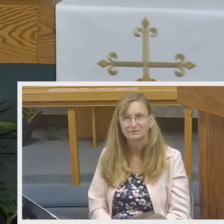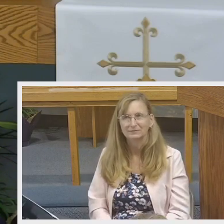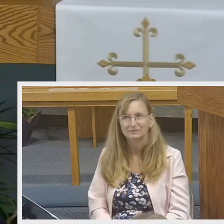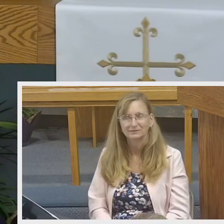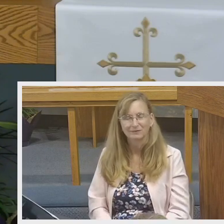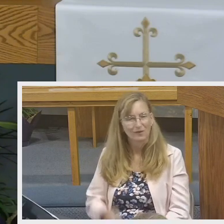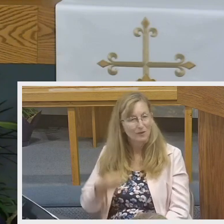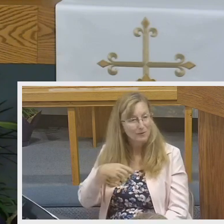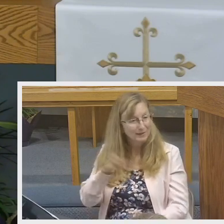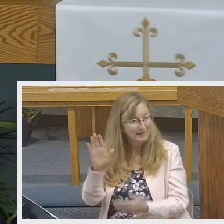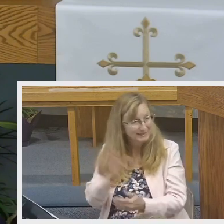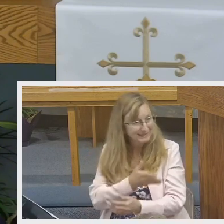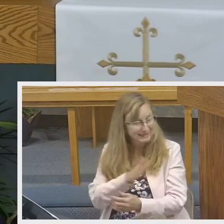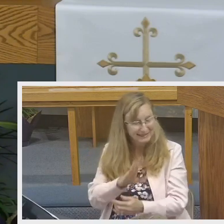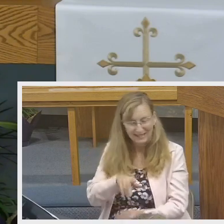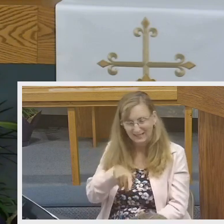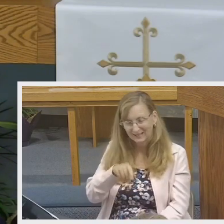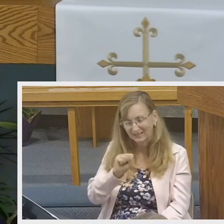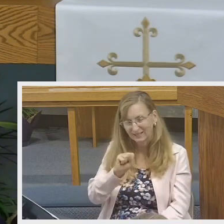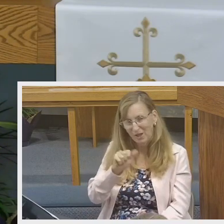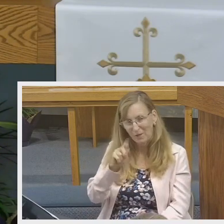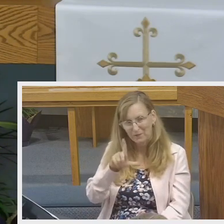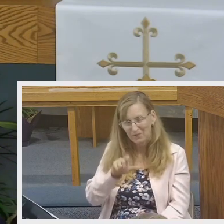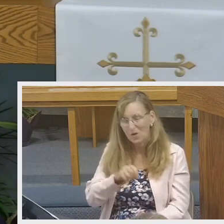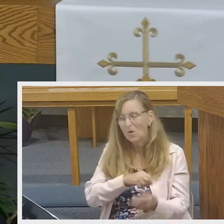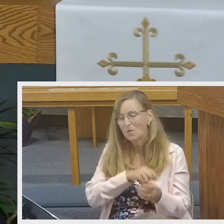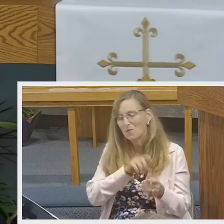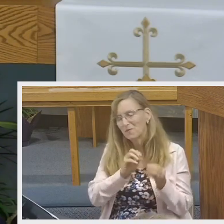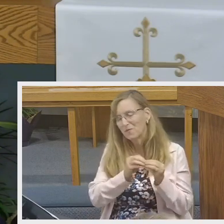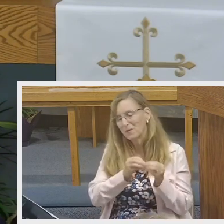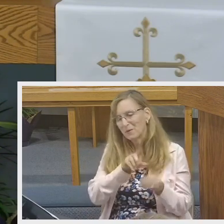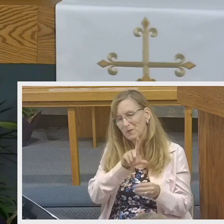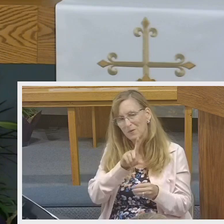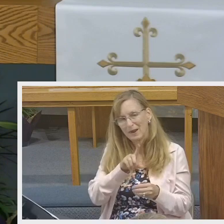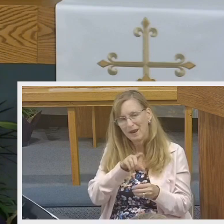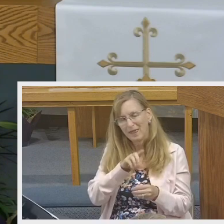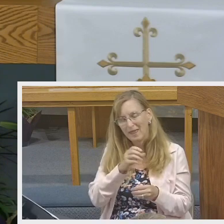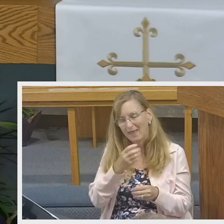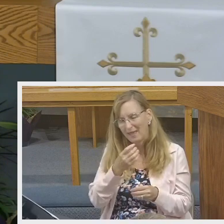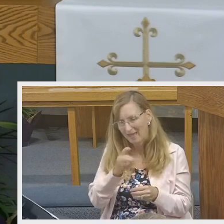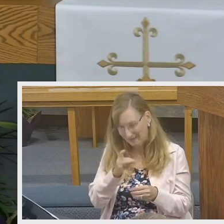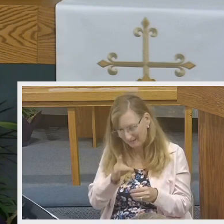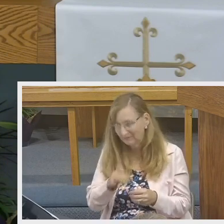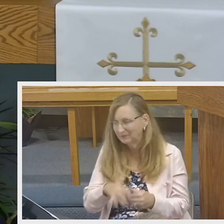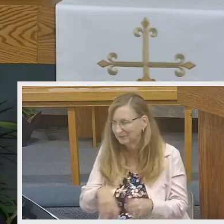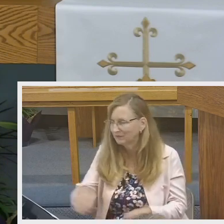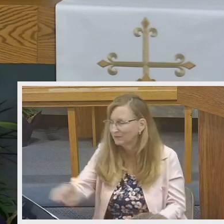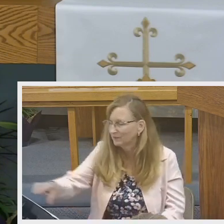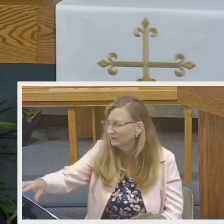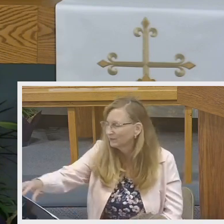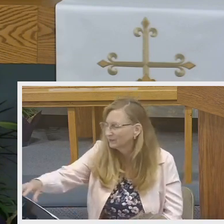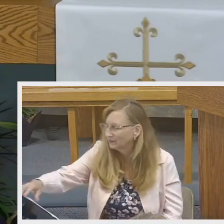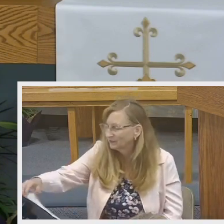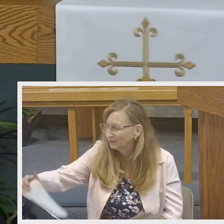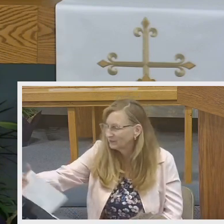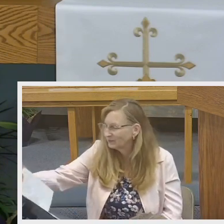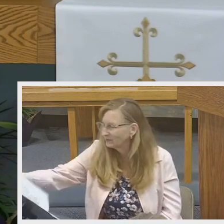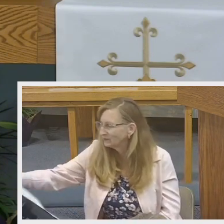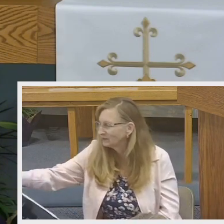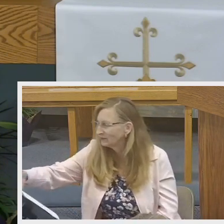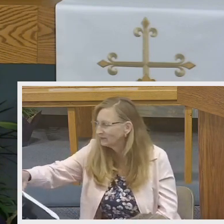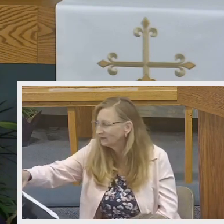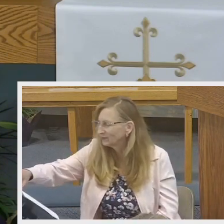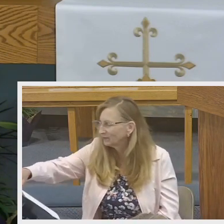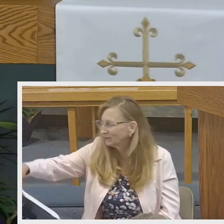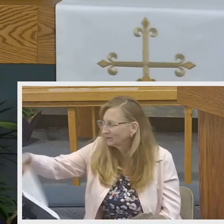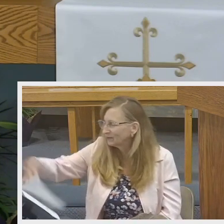We're going to sing Psalm 118. You'll find it in the front part of the hymnal. The organist will play through the refrain and play through